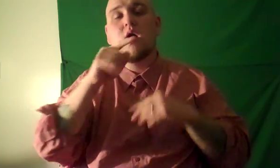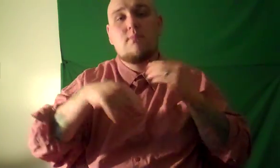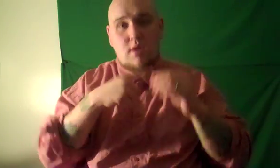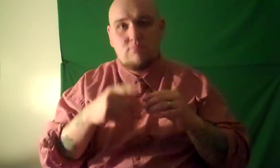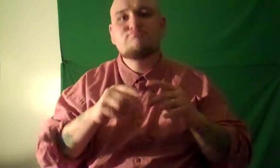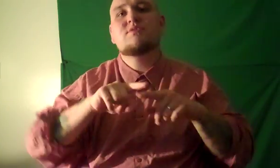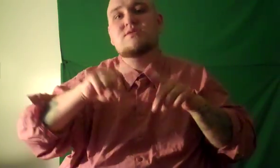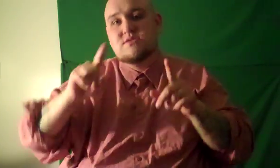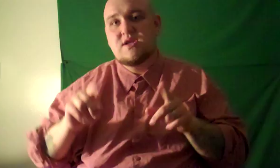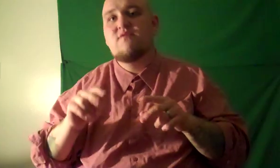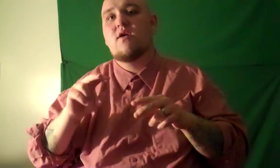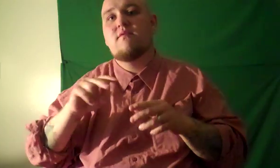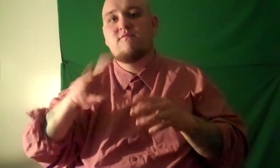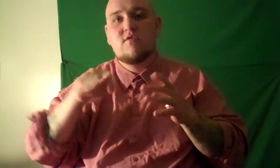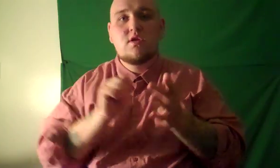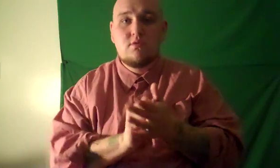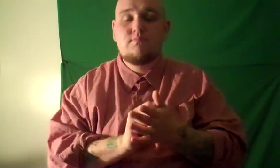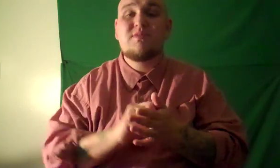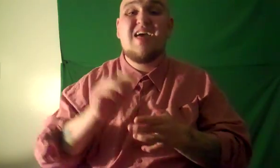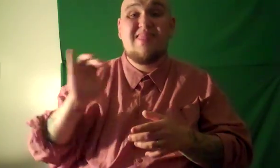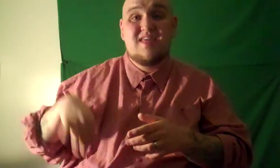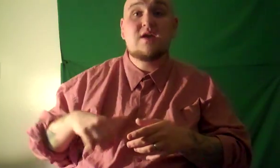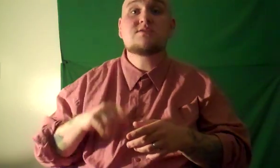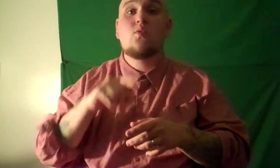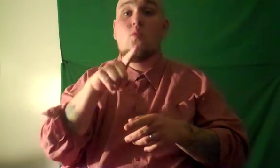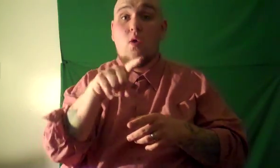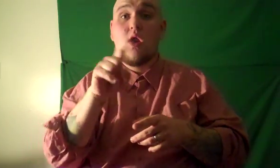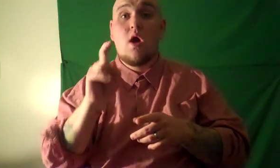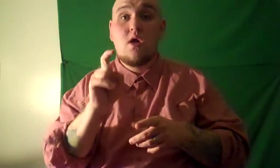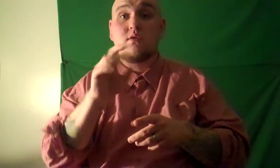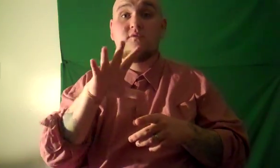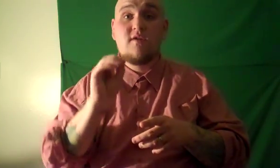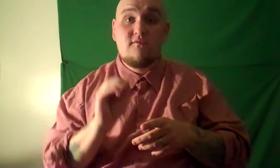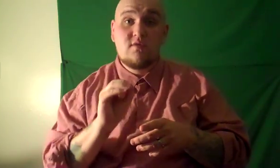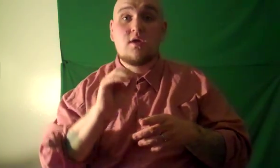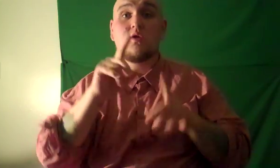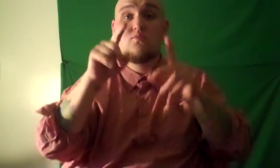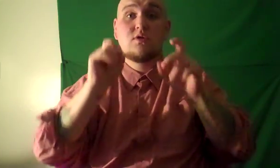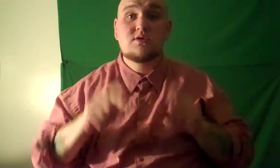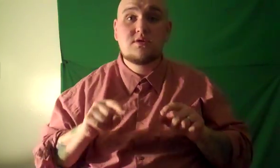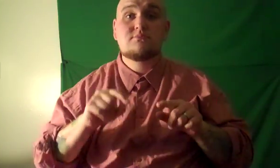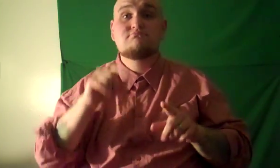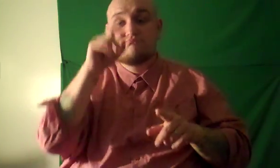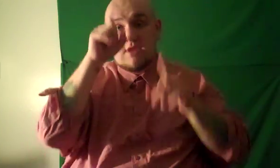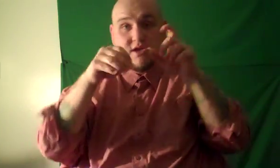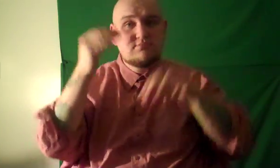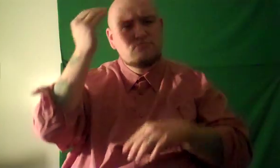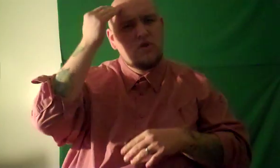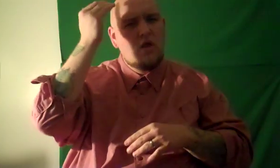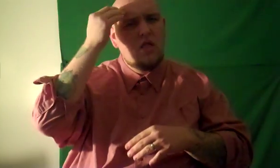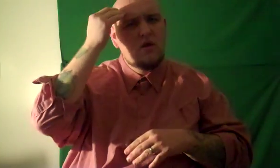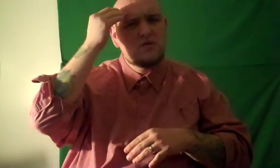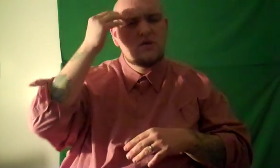is 150 questions that are going to test your knowledge of being an interpreter, the interpreting